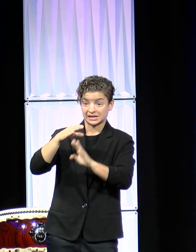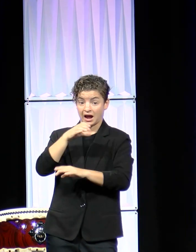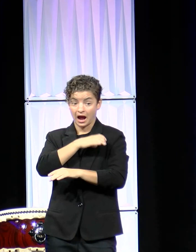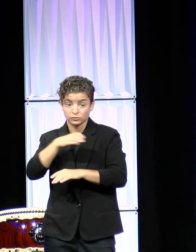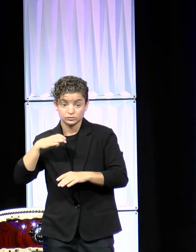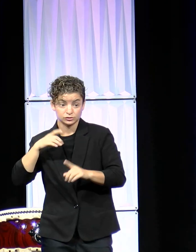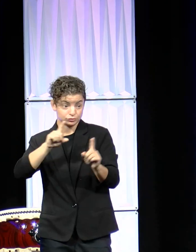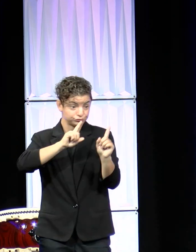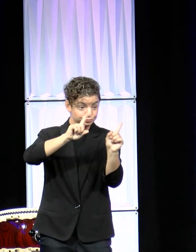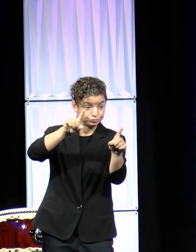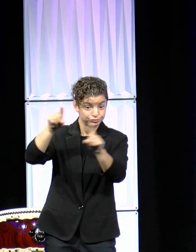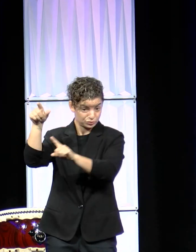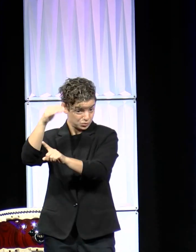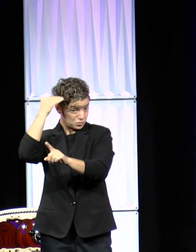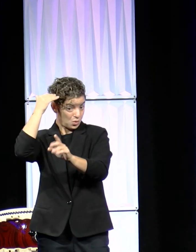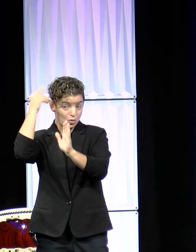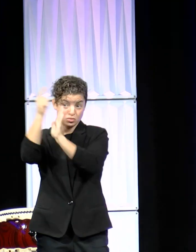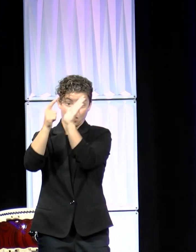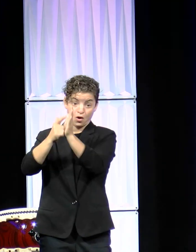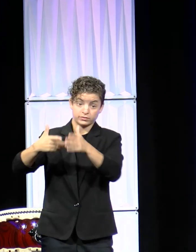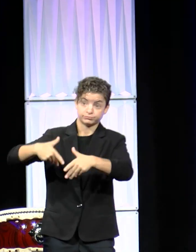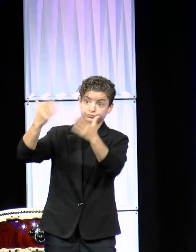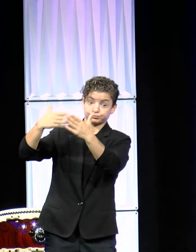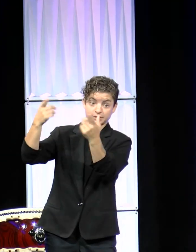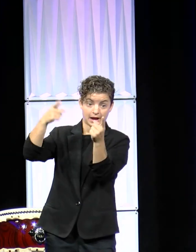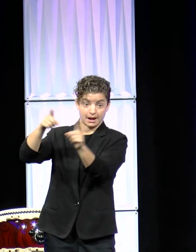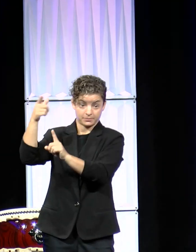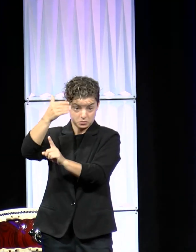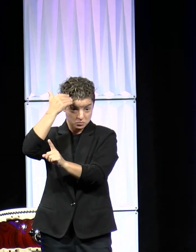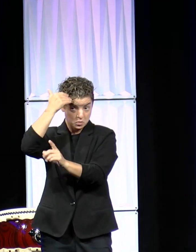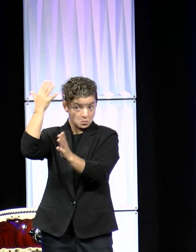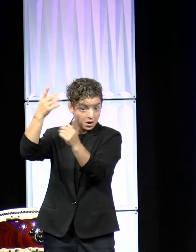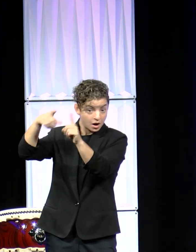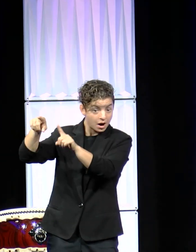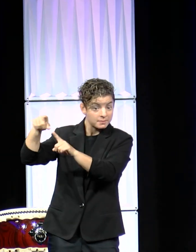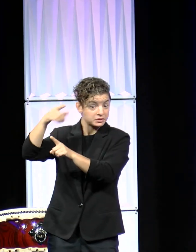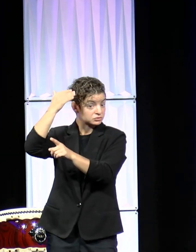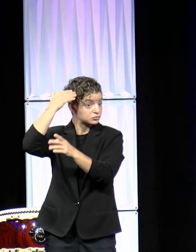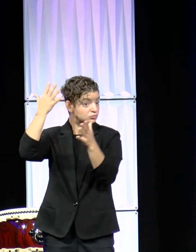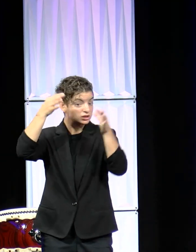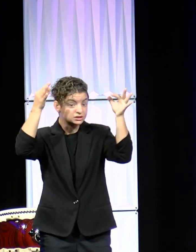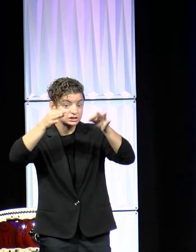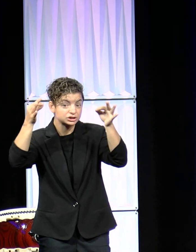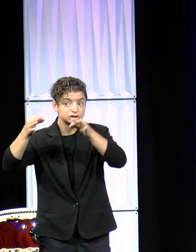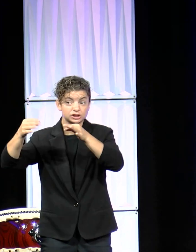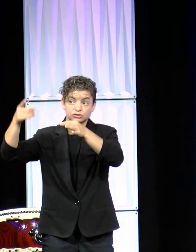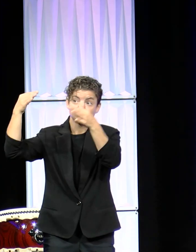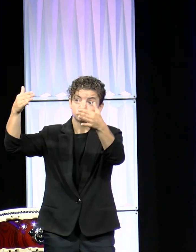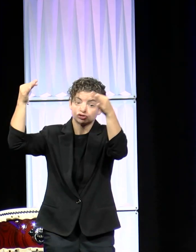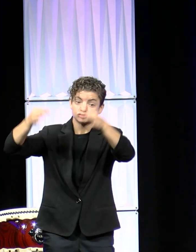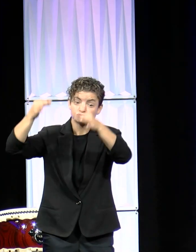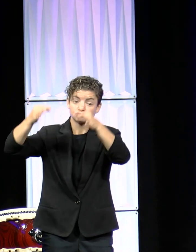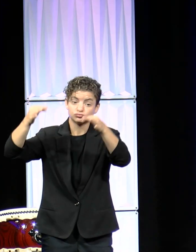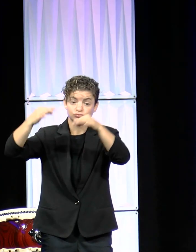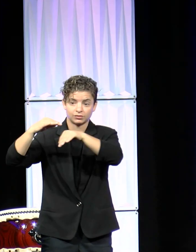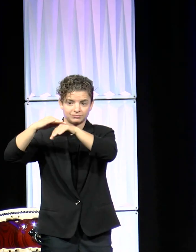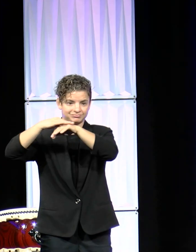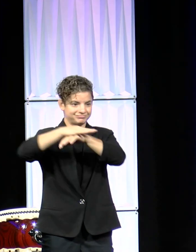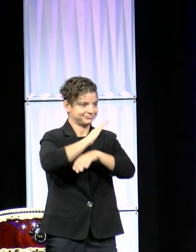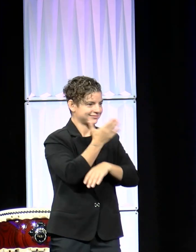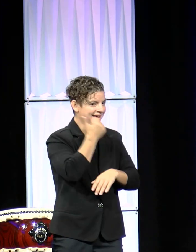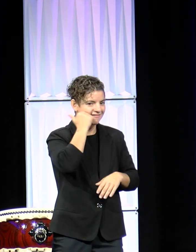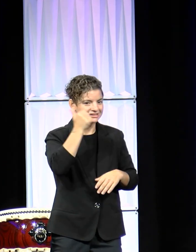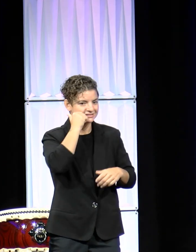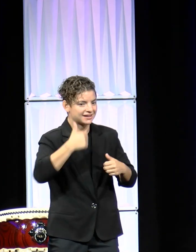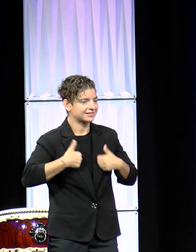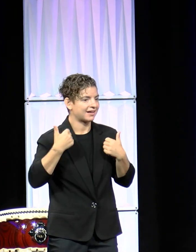Because they are making decisions about us, for us, that are affecting our livelihoods that you don't even know about right now because you're not